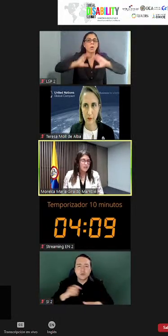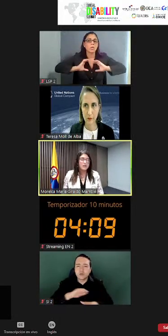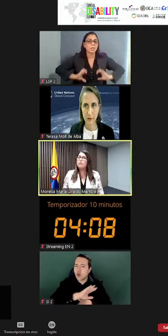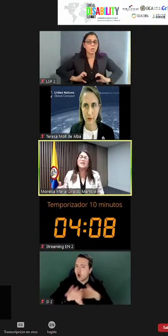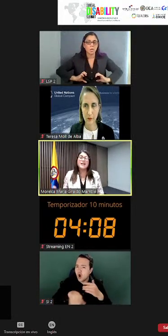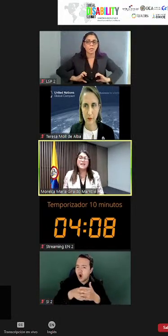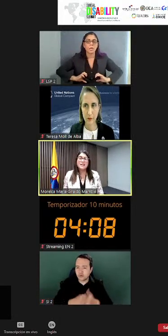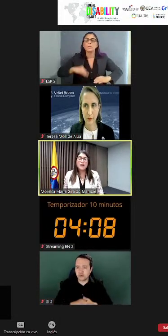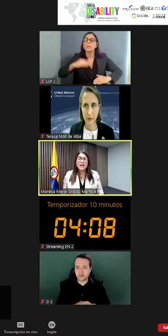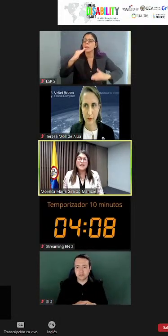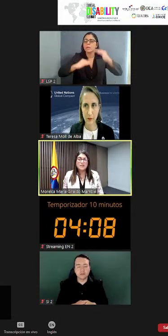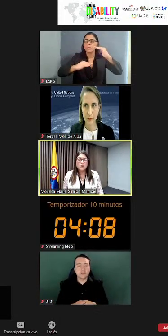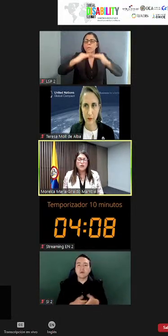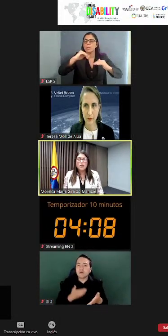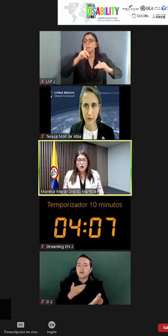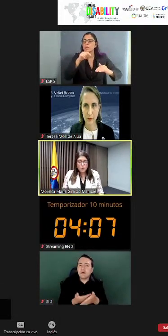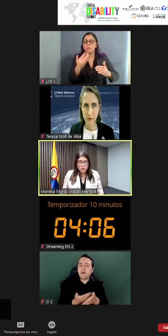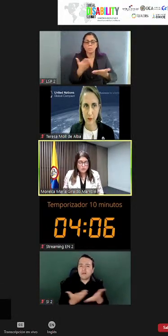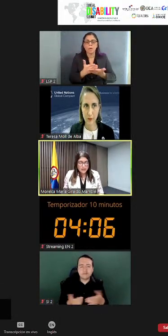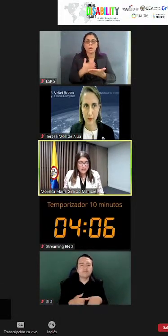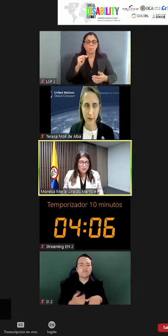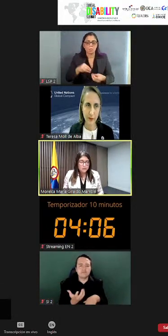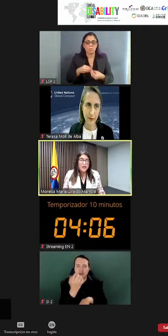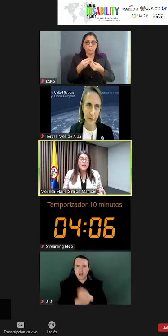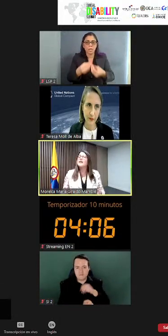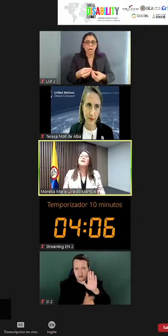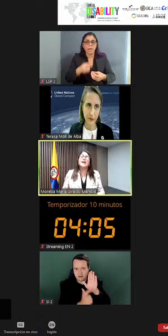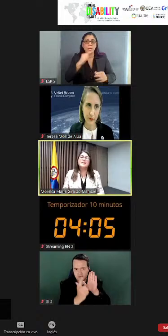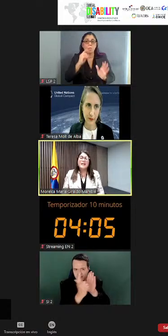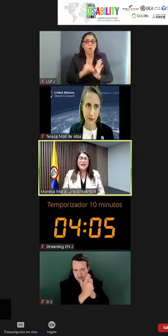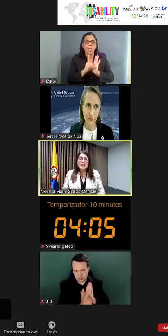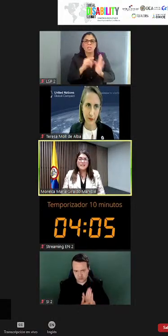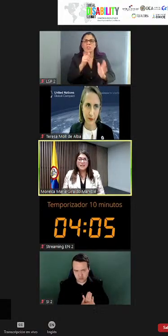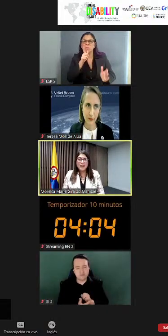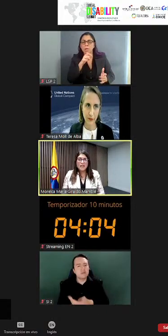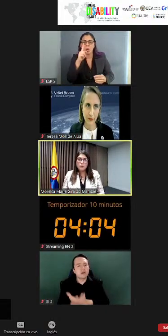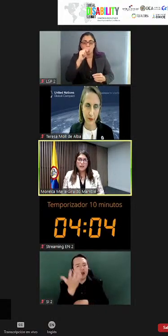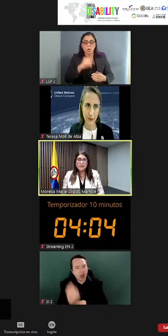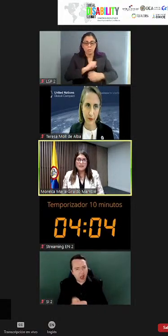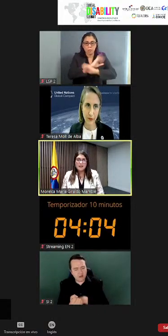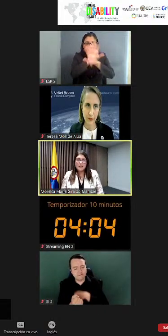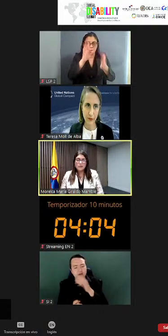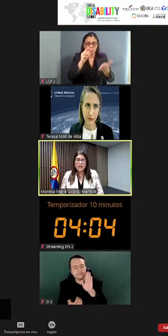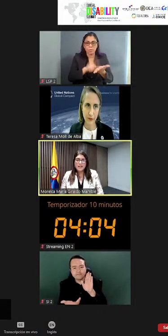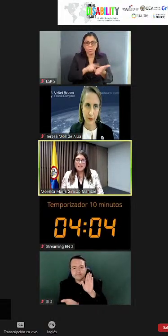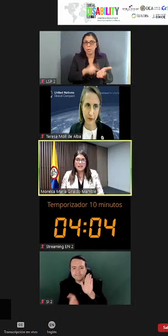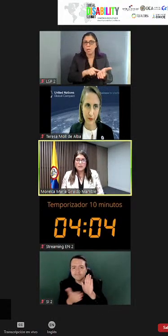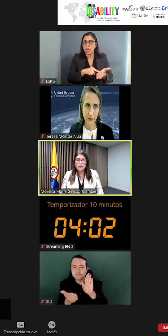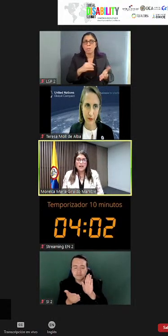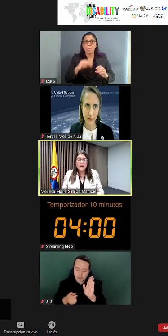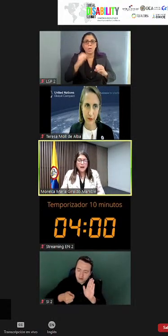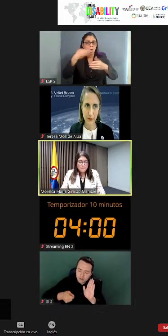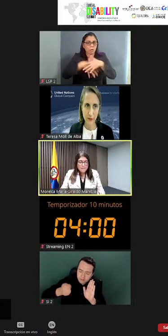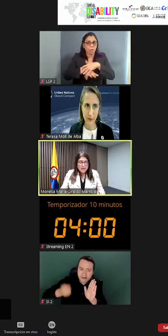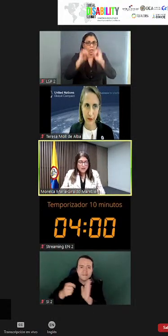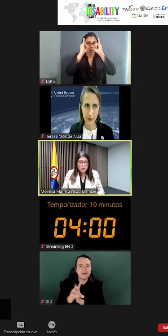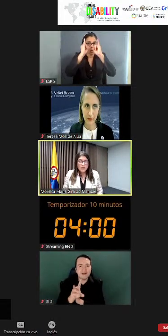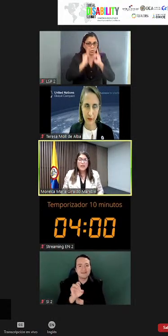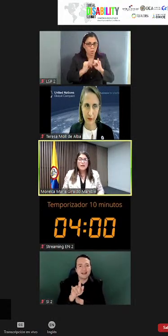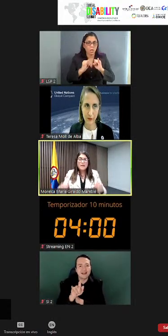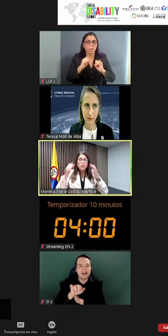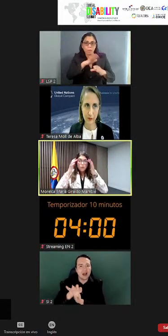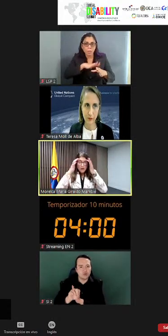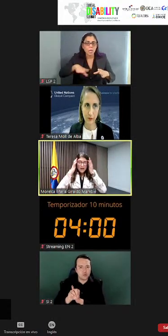to start dissipating equal conditions measures including legislation decrease that demand from